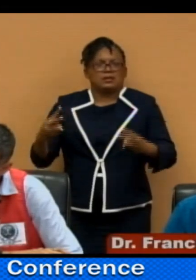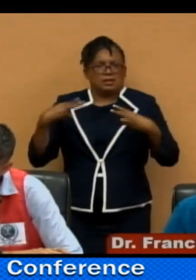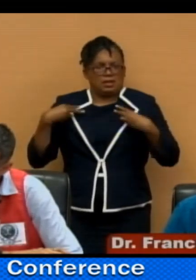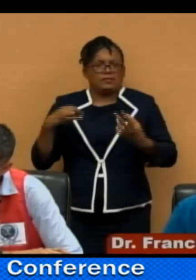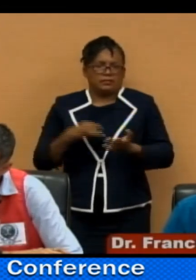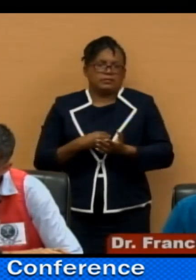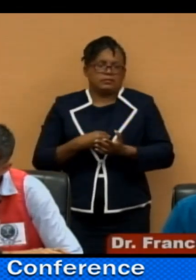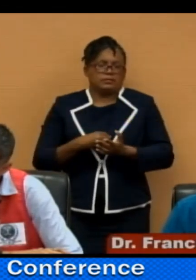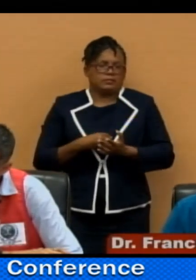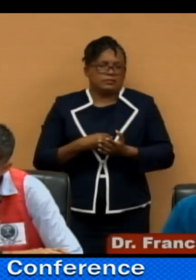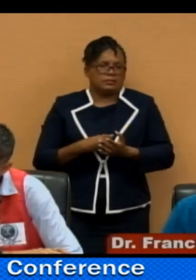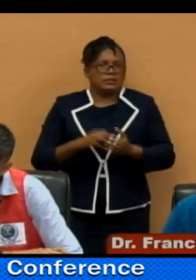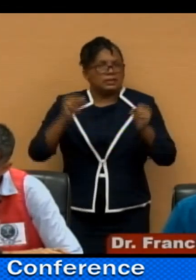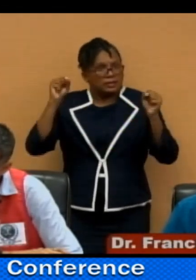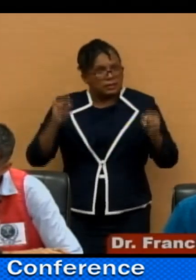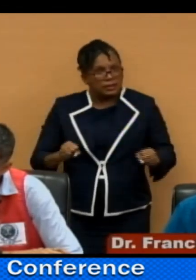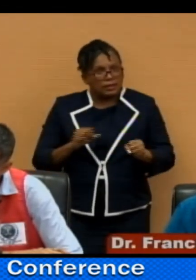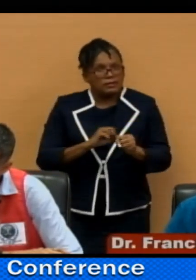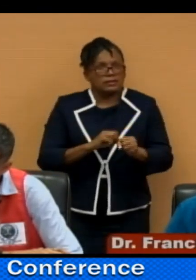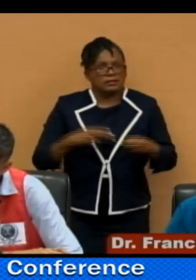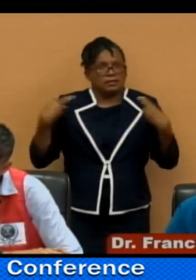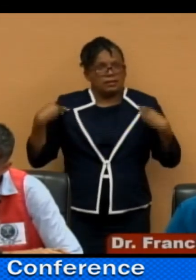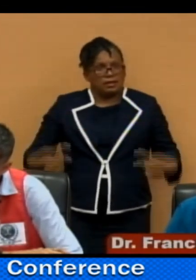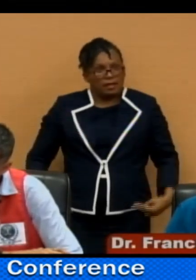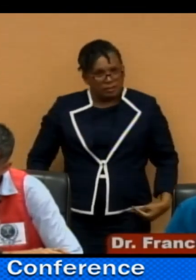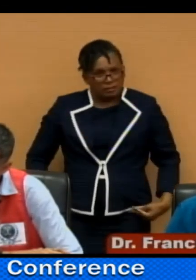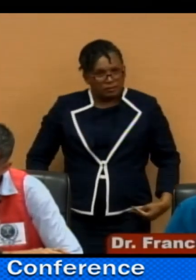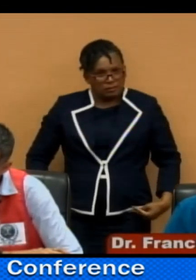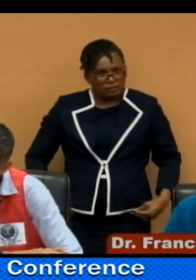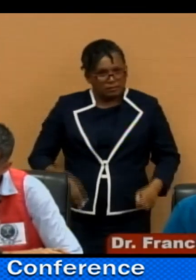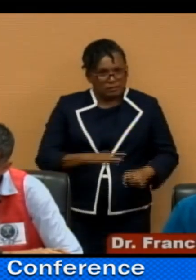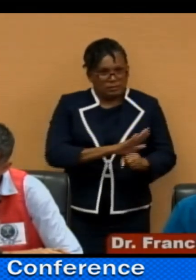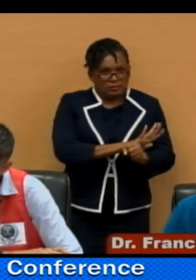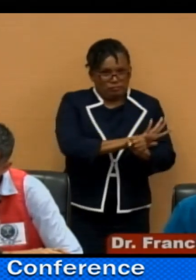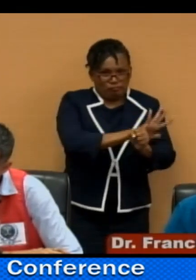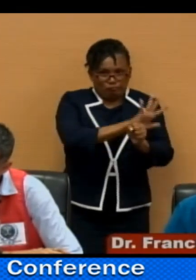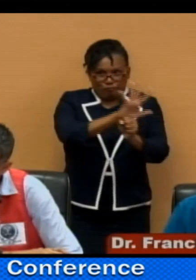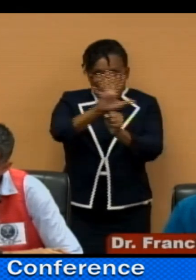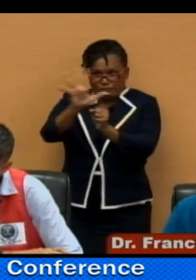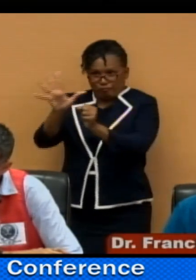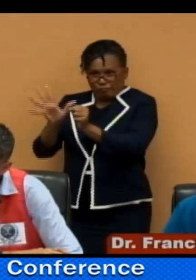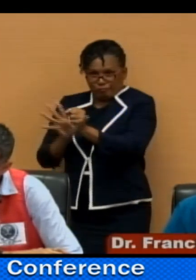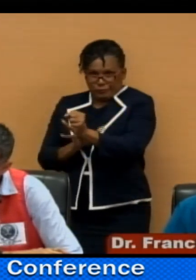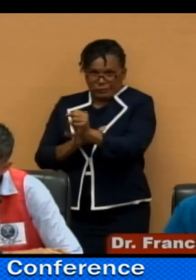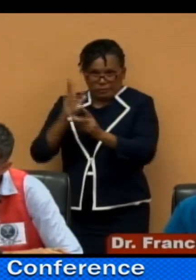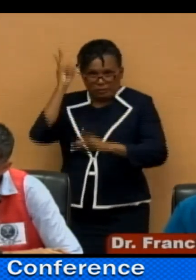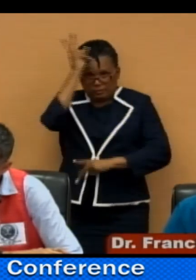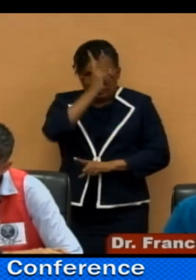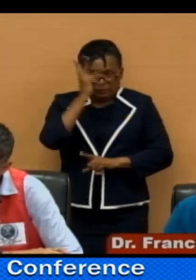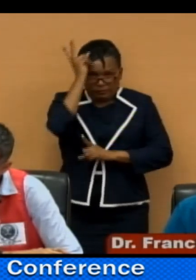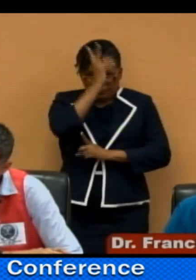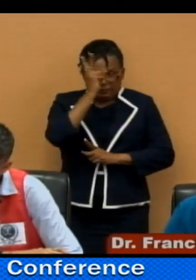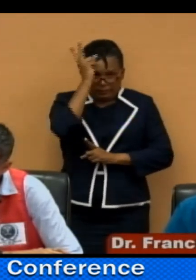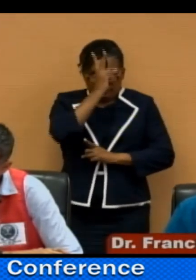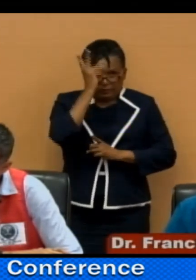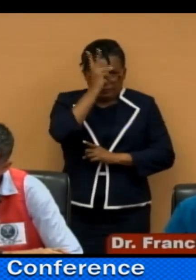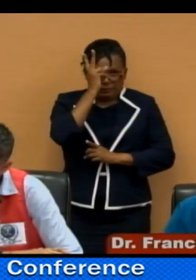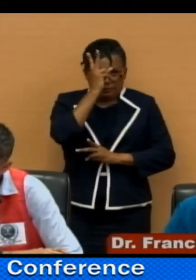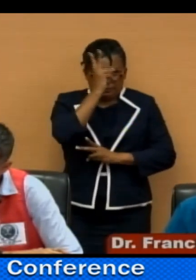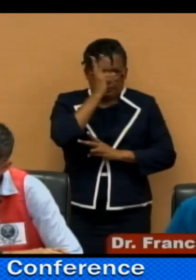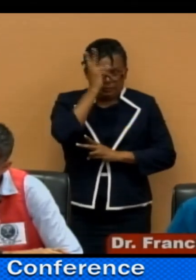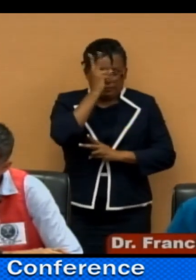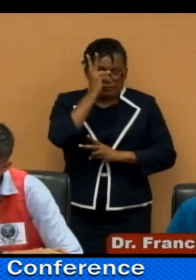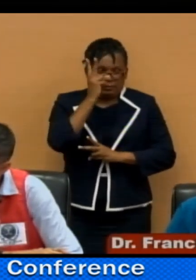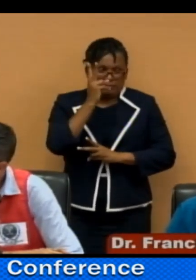healthy carriers spread the virus? I know this has been on people's mind for quite a while. Again, the science is very,